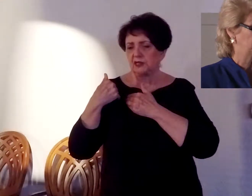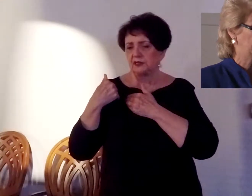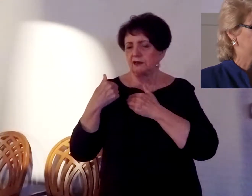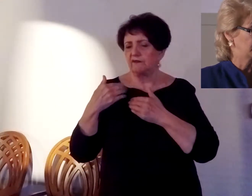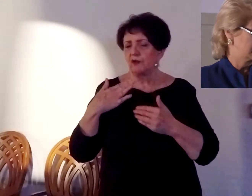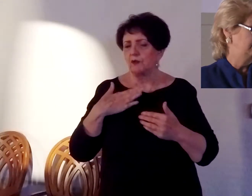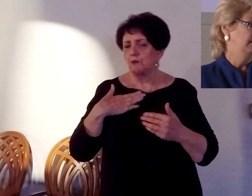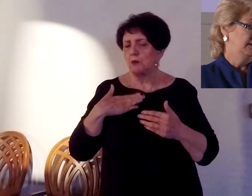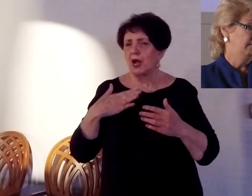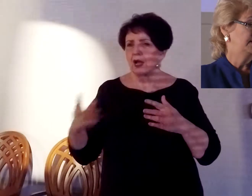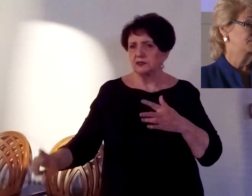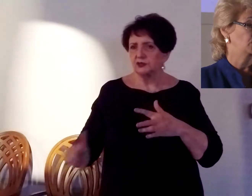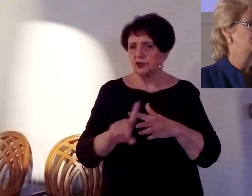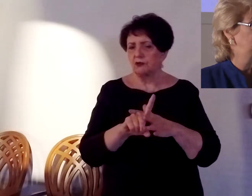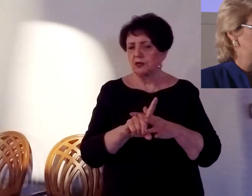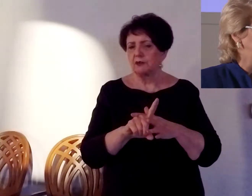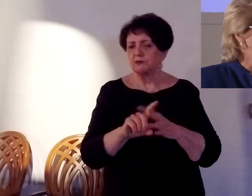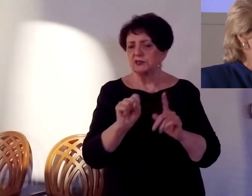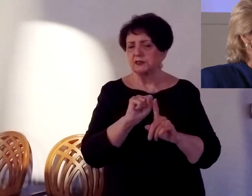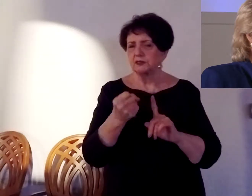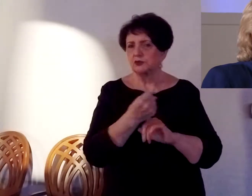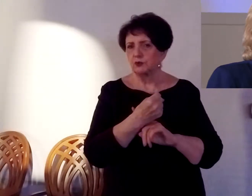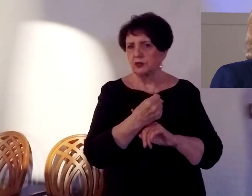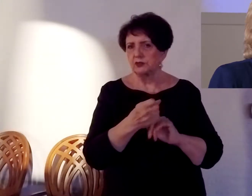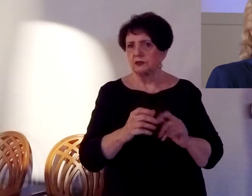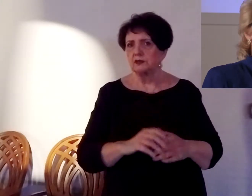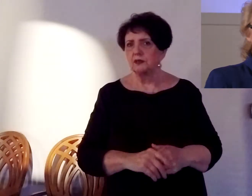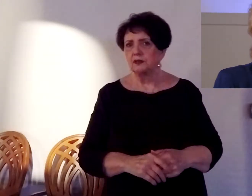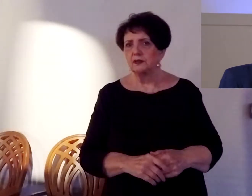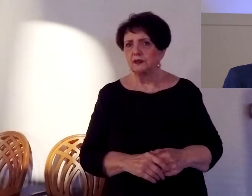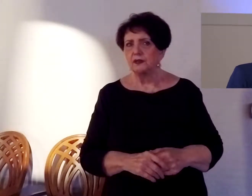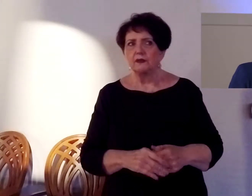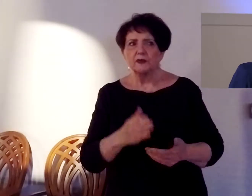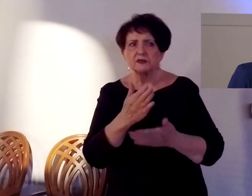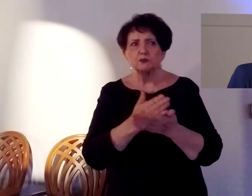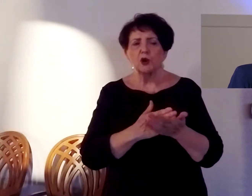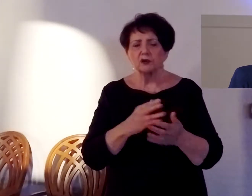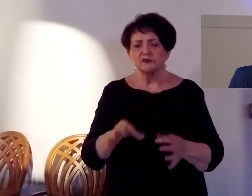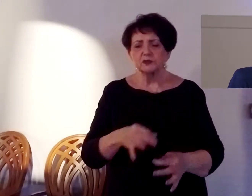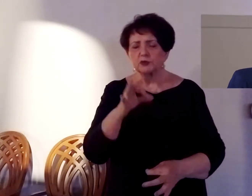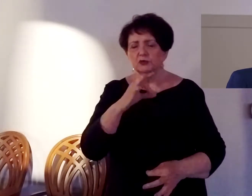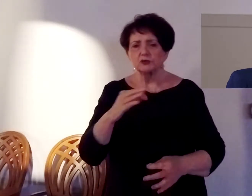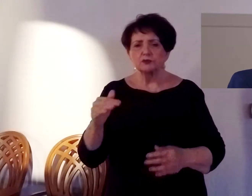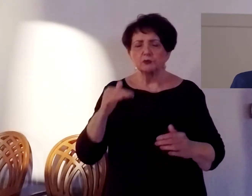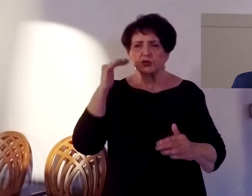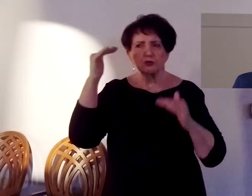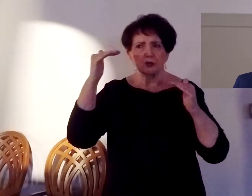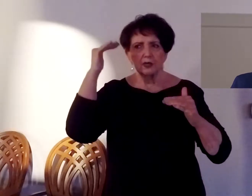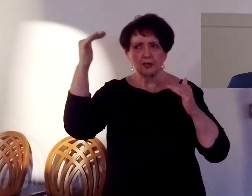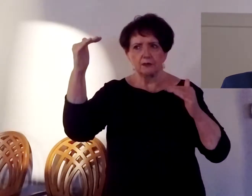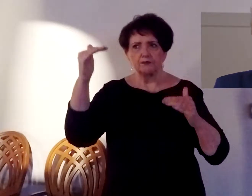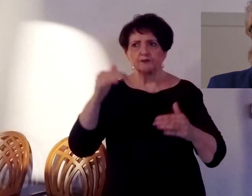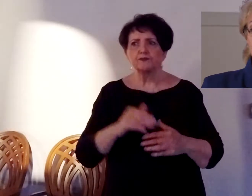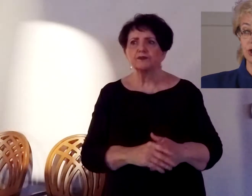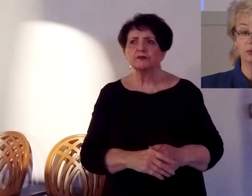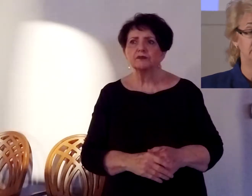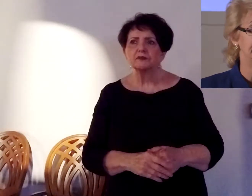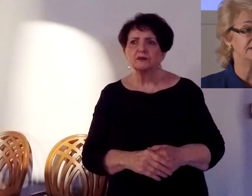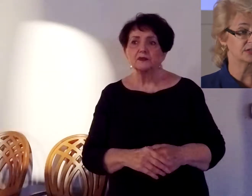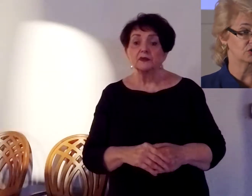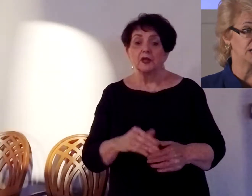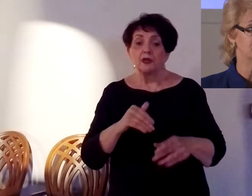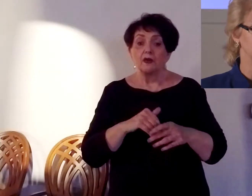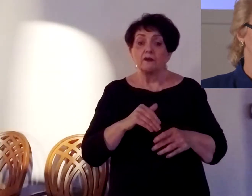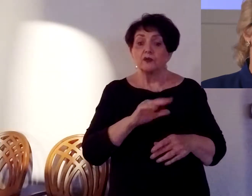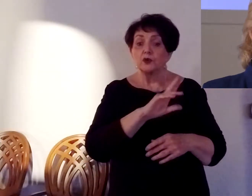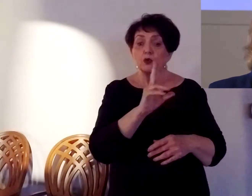situation. That's part of spiritual maturity, right? We have a tendency in the United States, and in particular in New Thought, we're so into